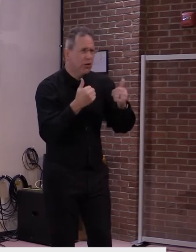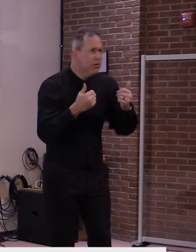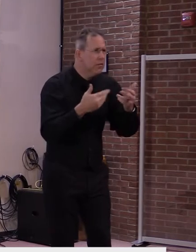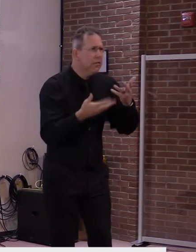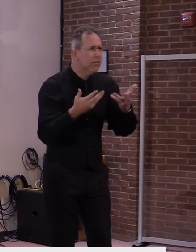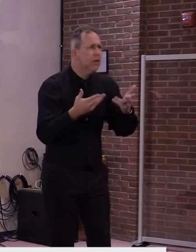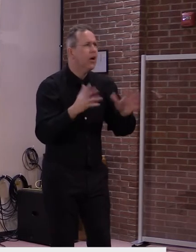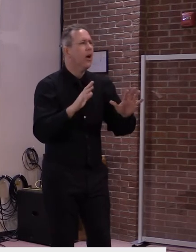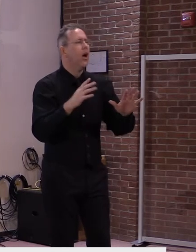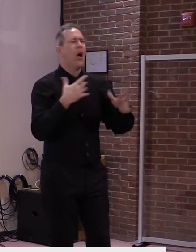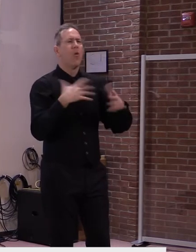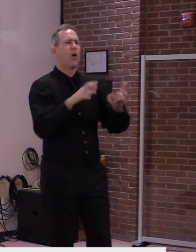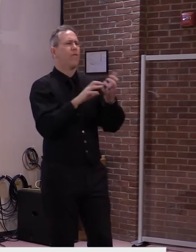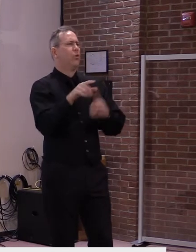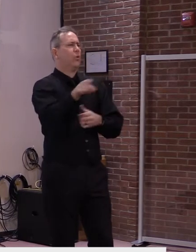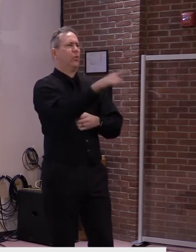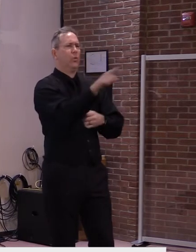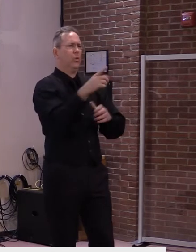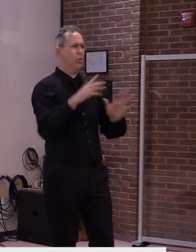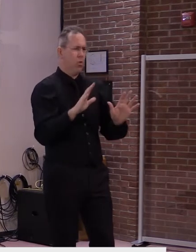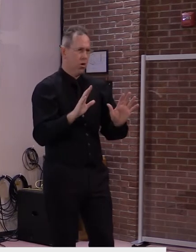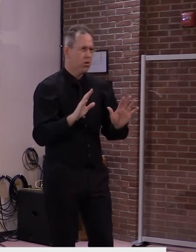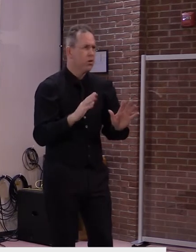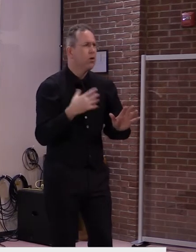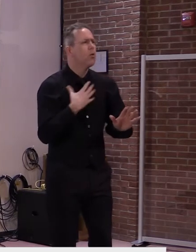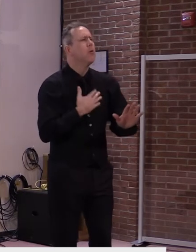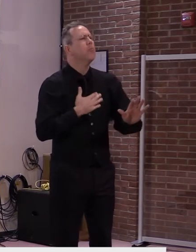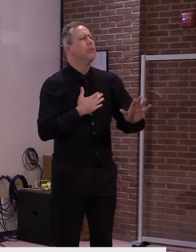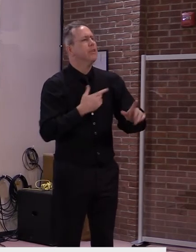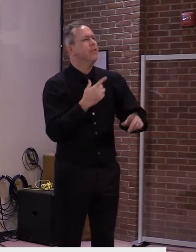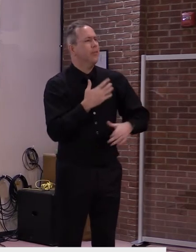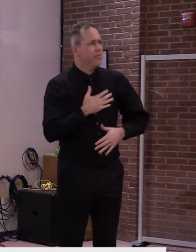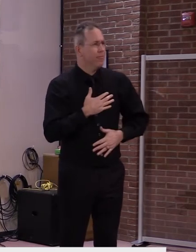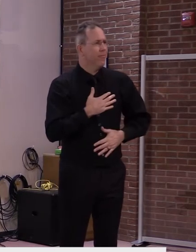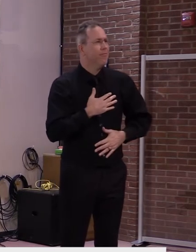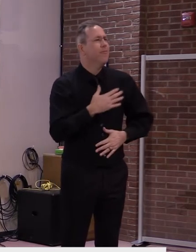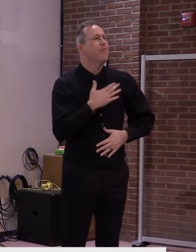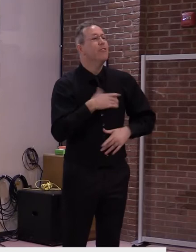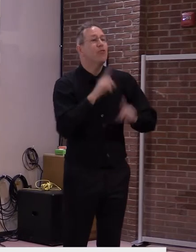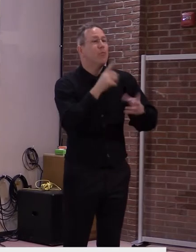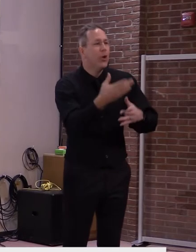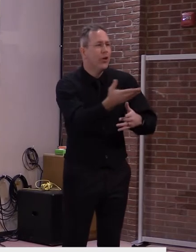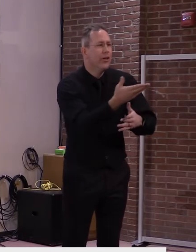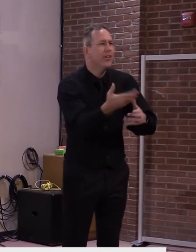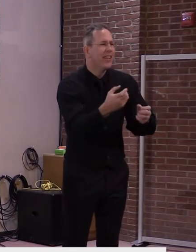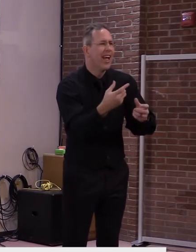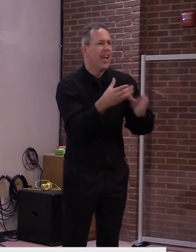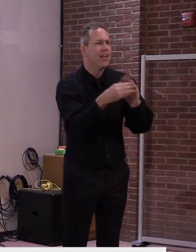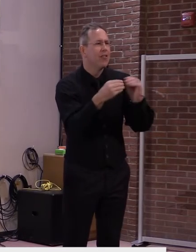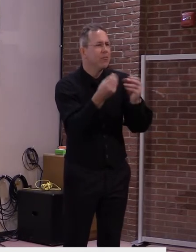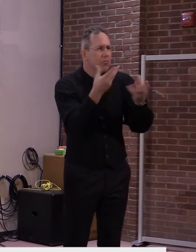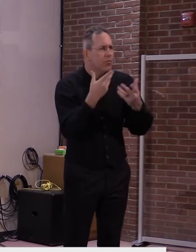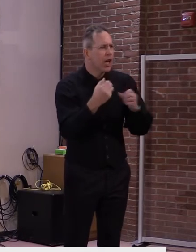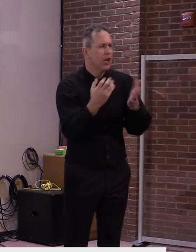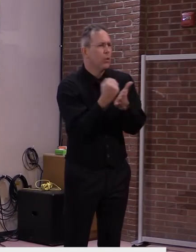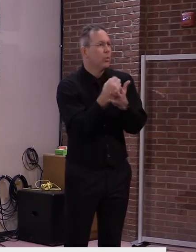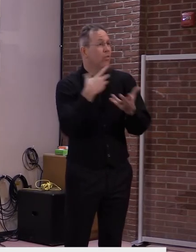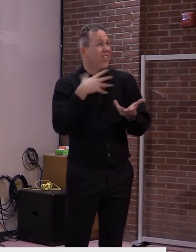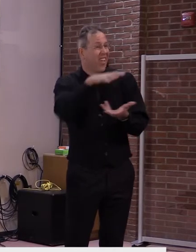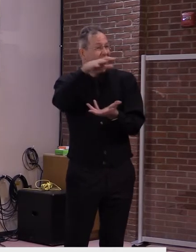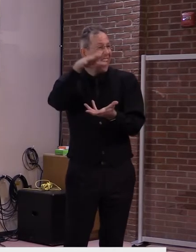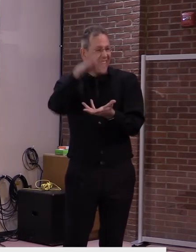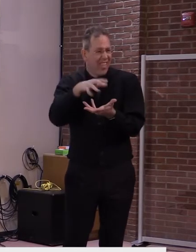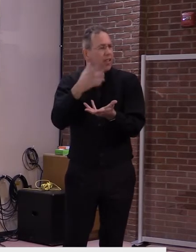confusion, but I am pleased that we'll be able to report, be able to use most of these